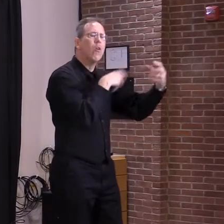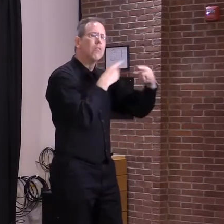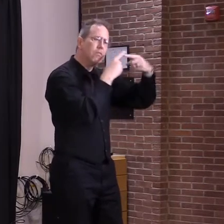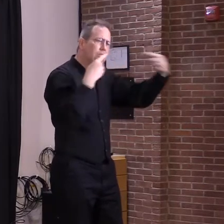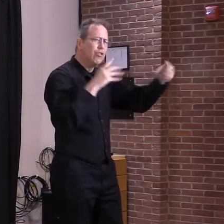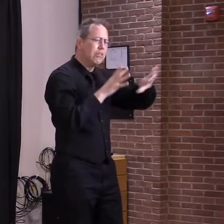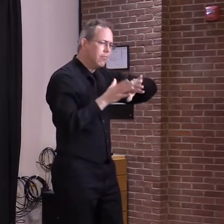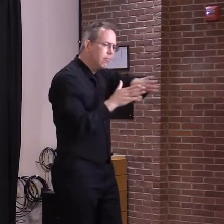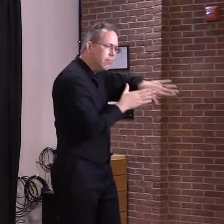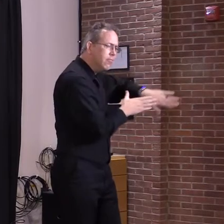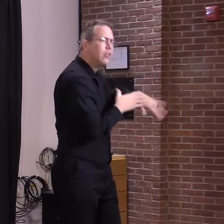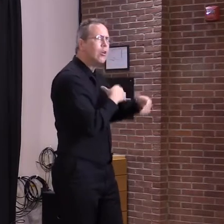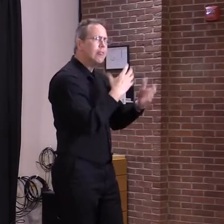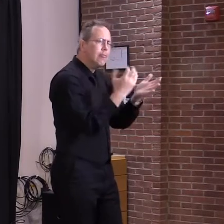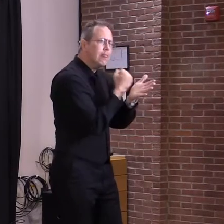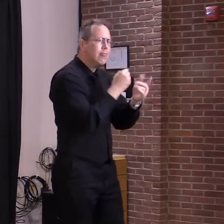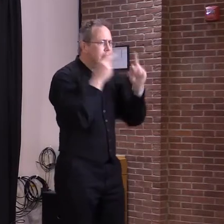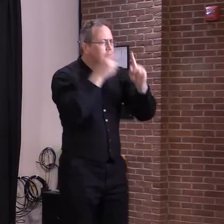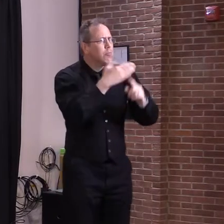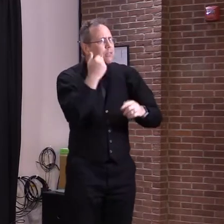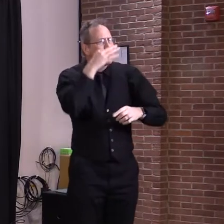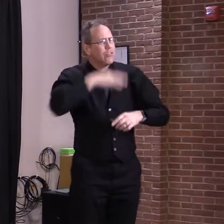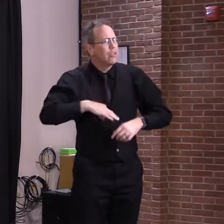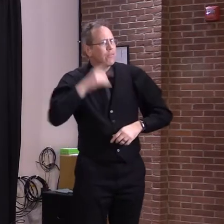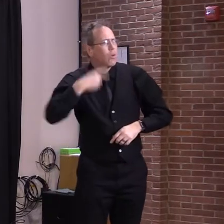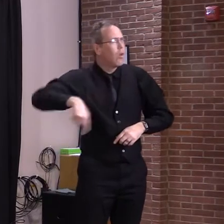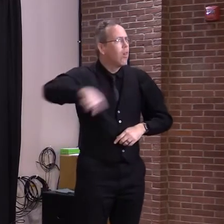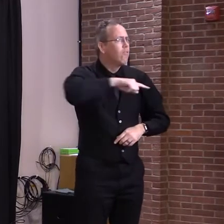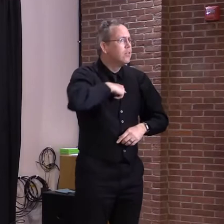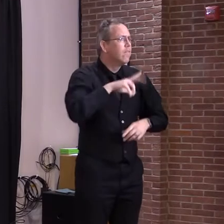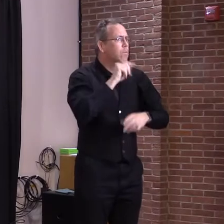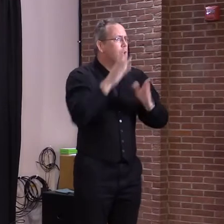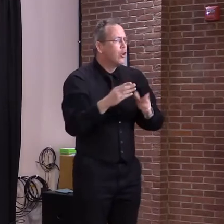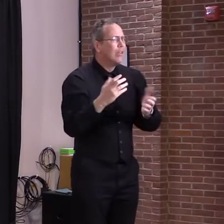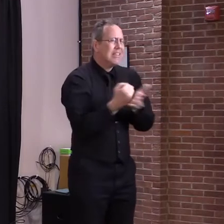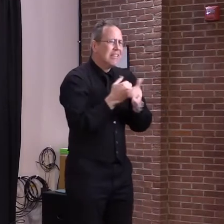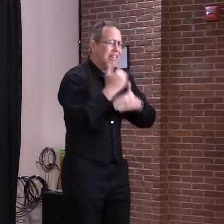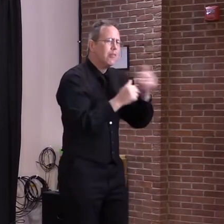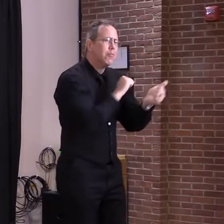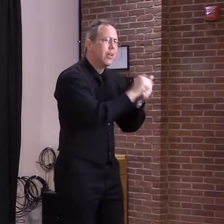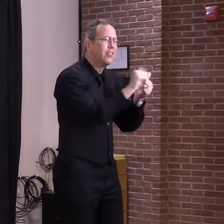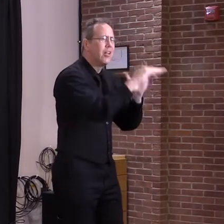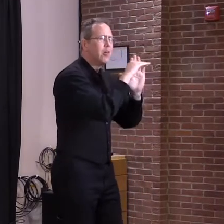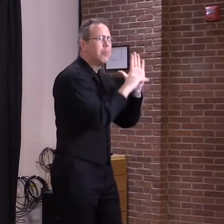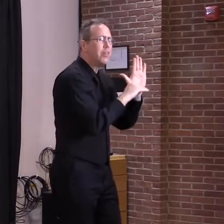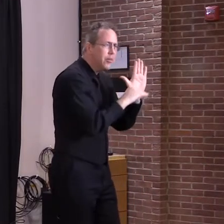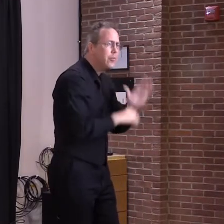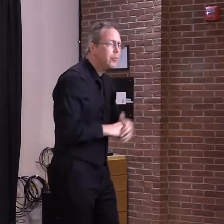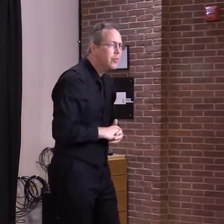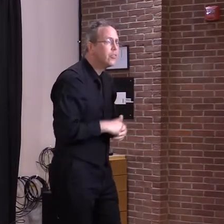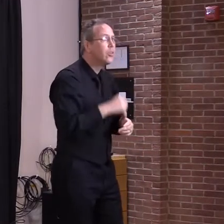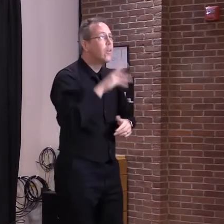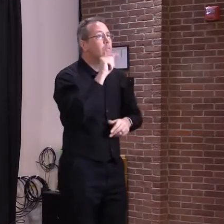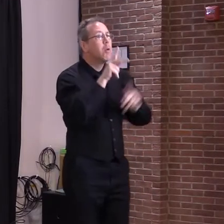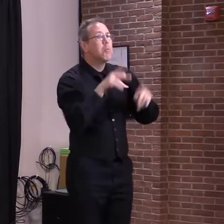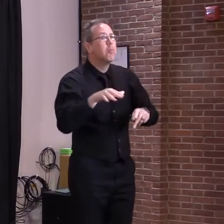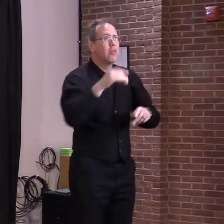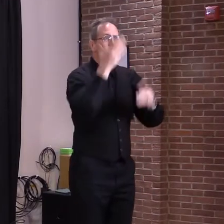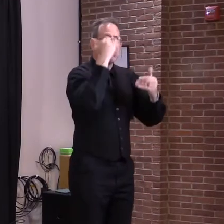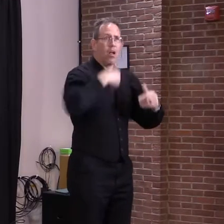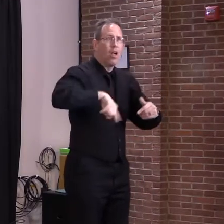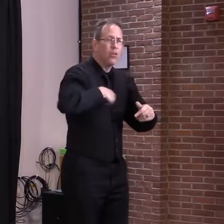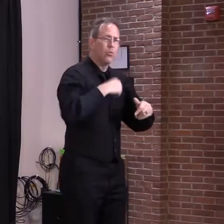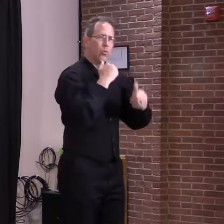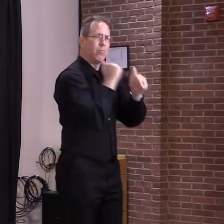that we can all support. That's what Vermonters expect from us and not the games we see in Washington. So with